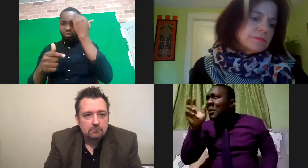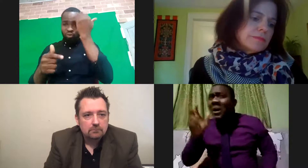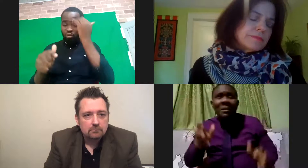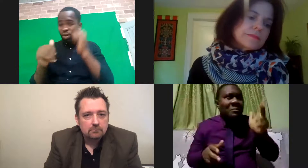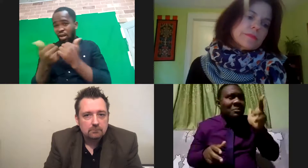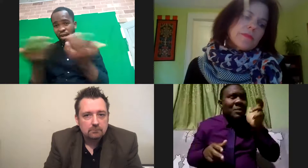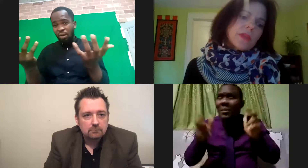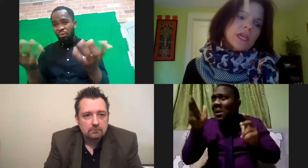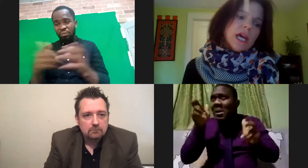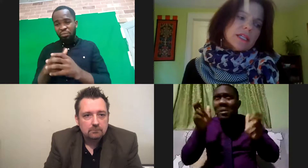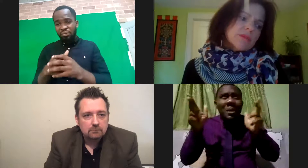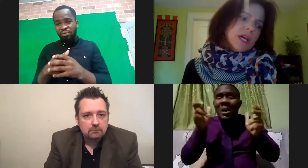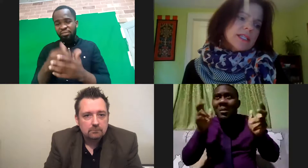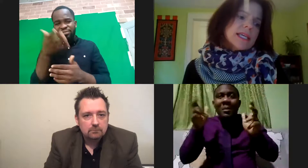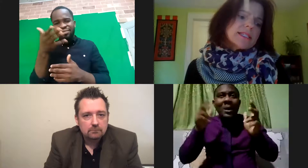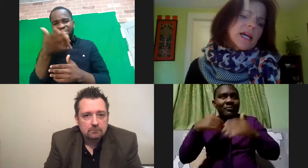know,